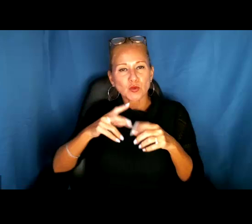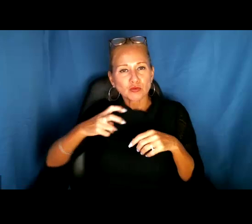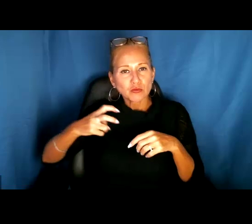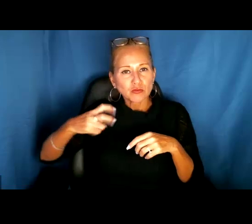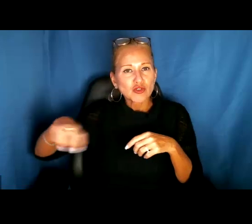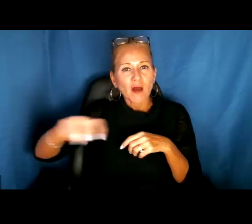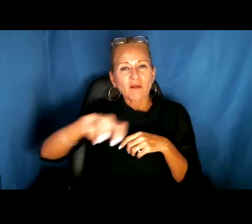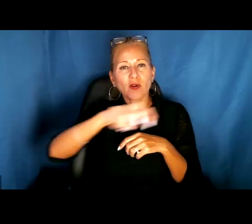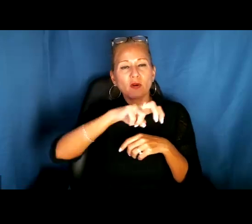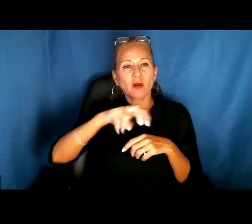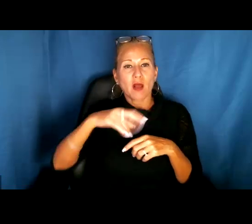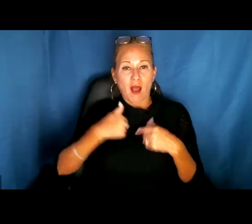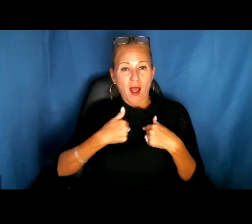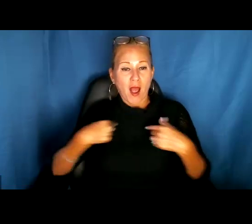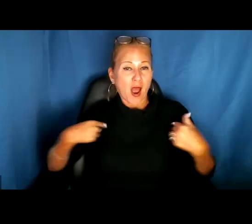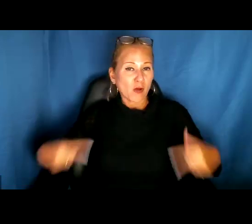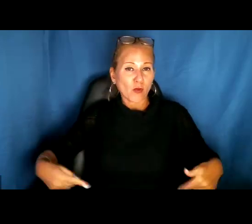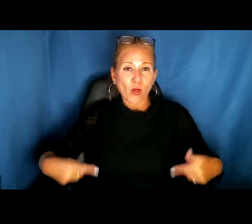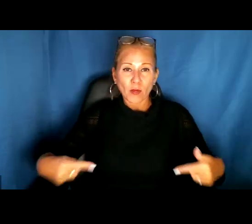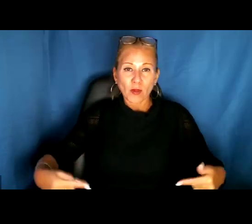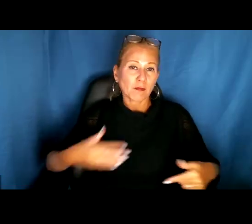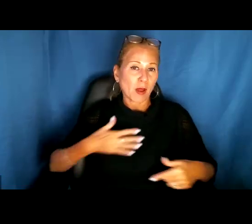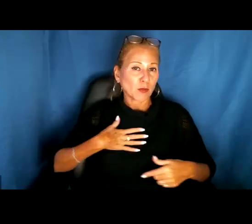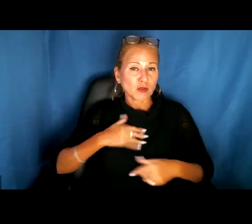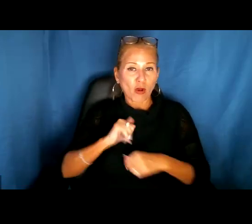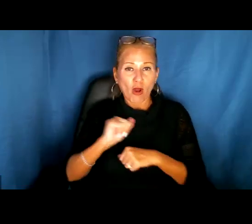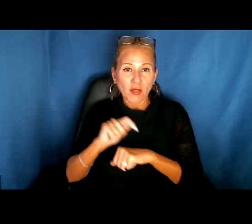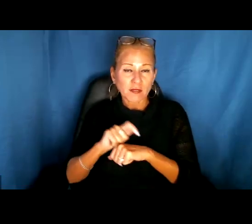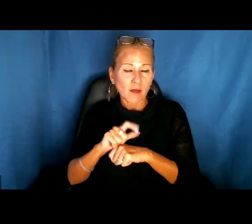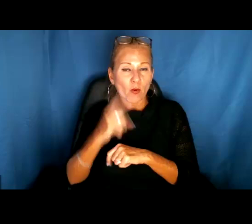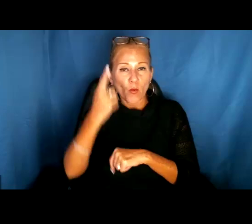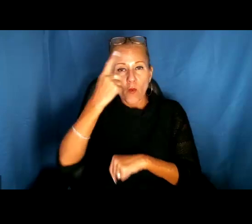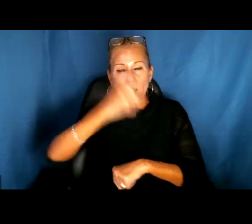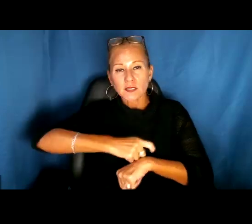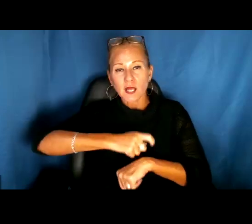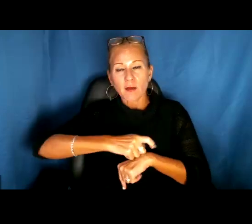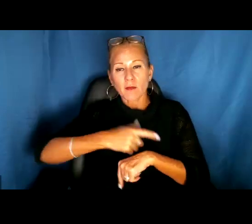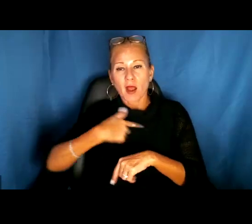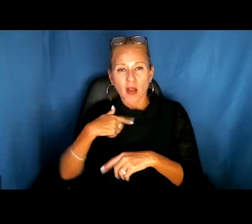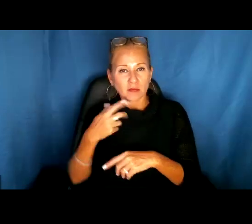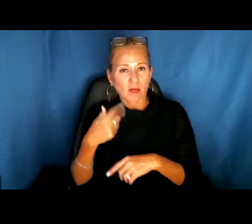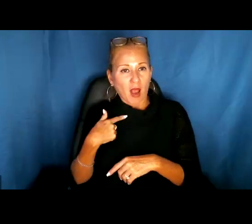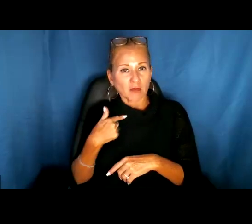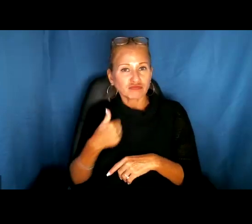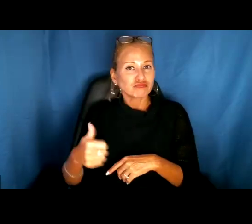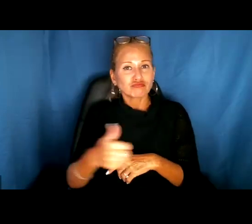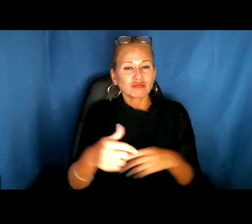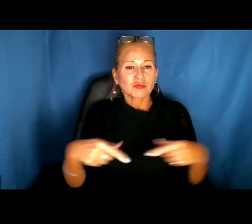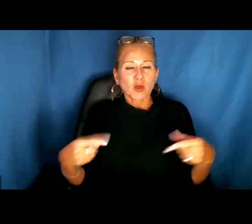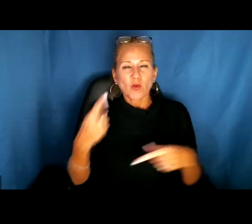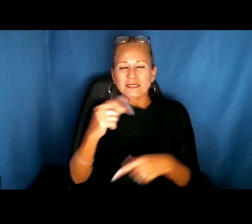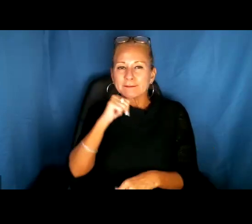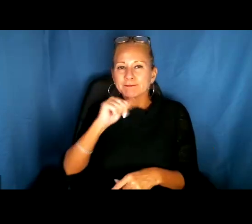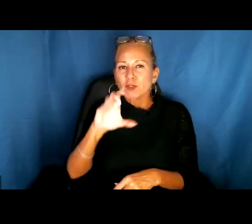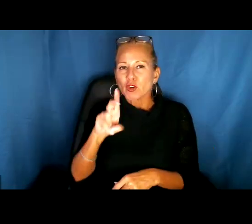us, I know I roll around in my wheelchair all the time. And there was this one time when there was not a curb cut in